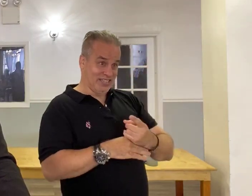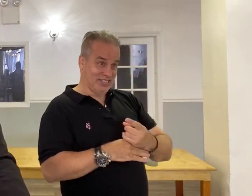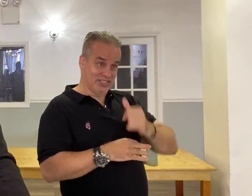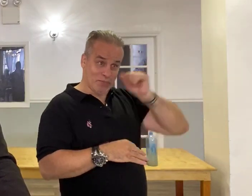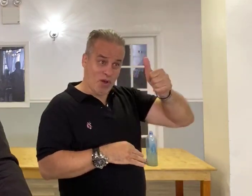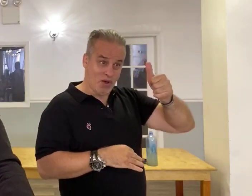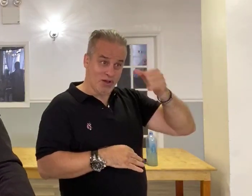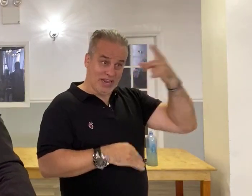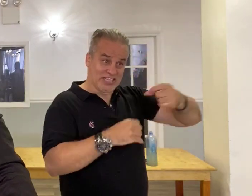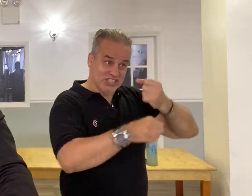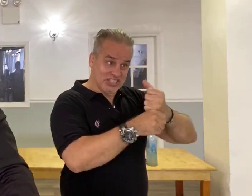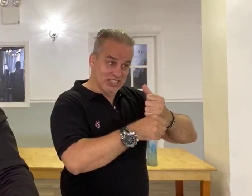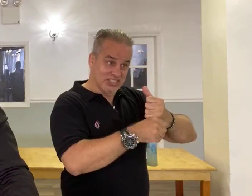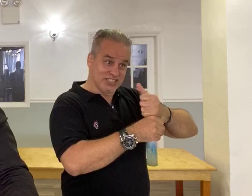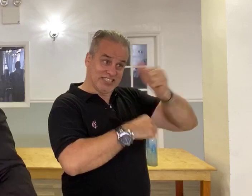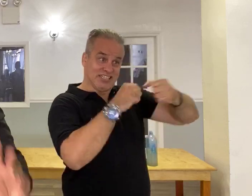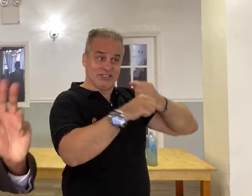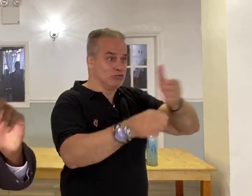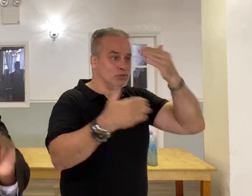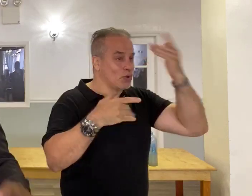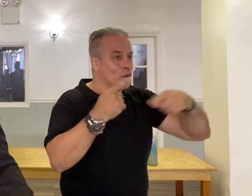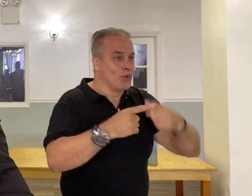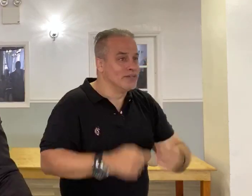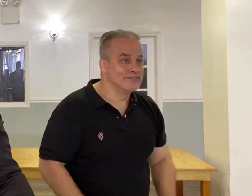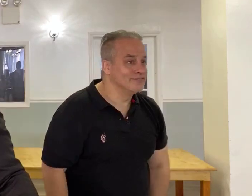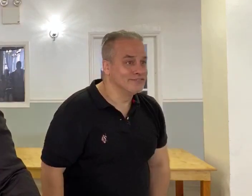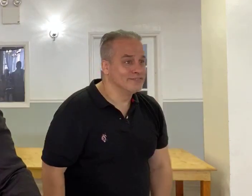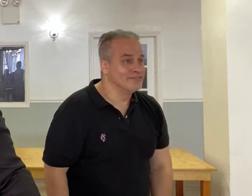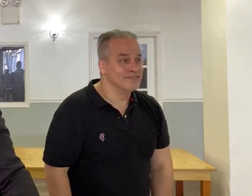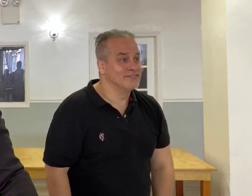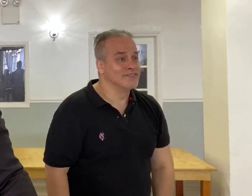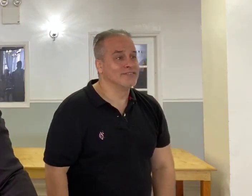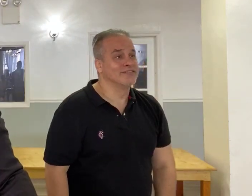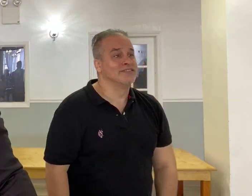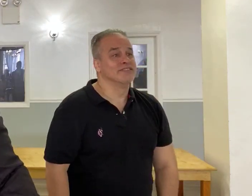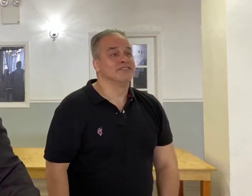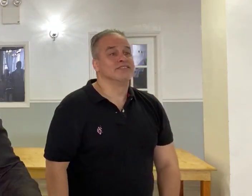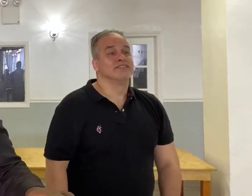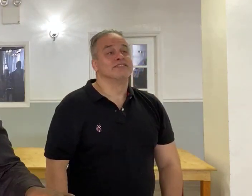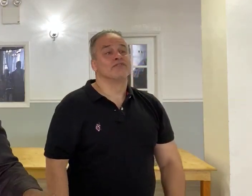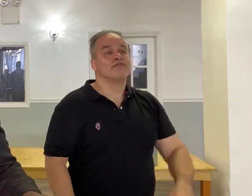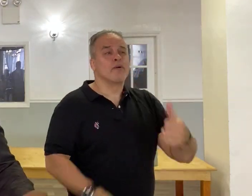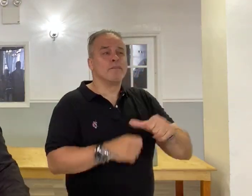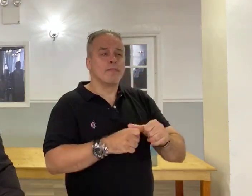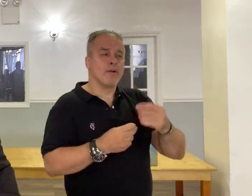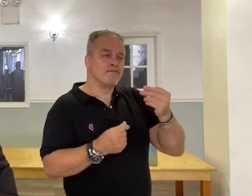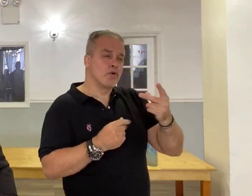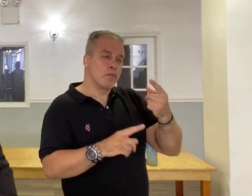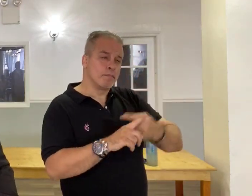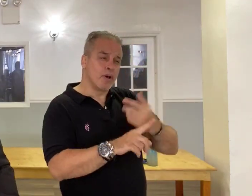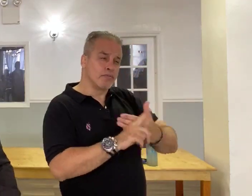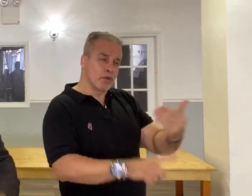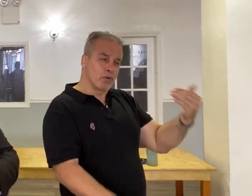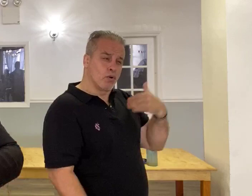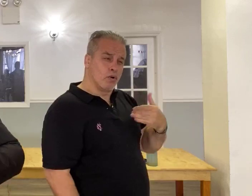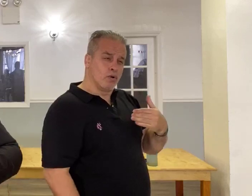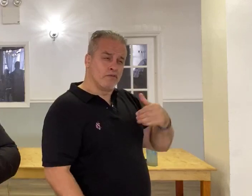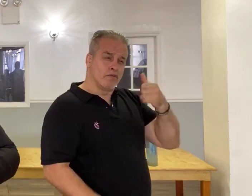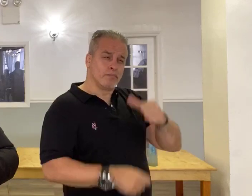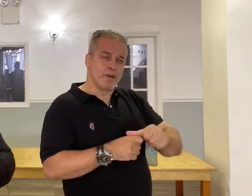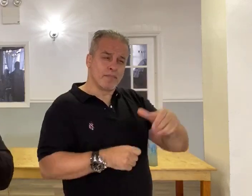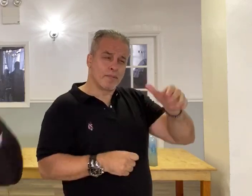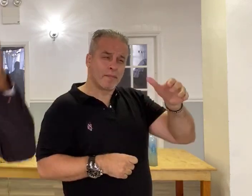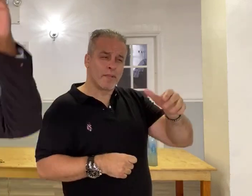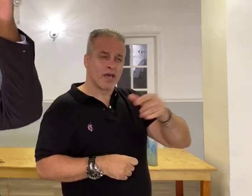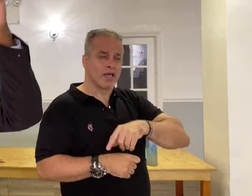for a little time and then vanisheth away. Who was shocked months ago when you heard the news on a Sunday afternoon like